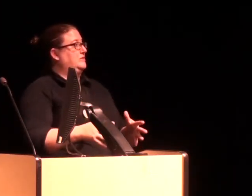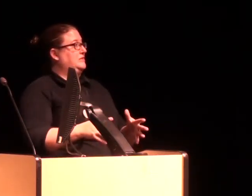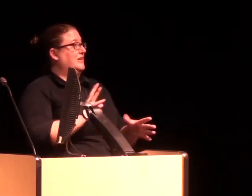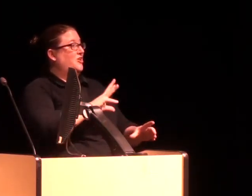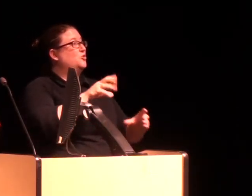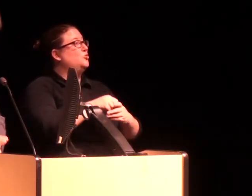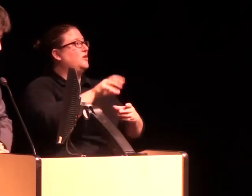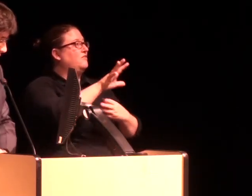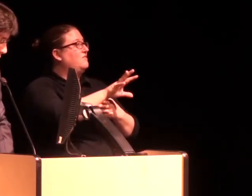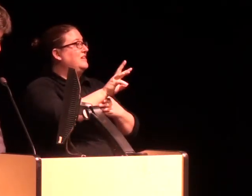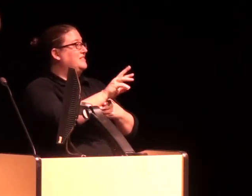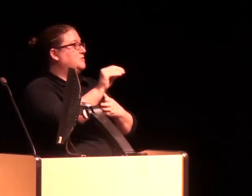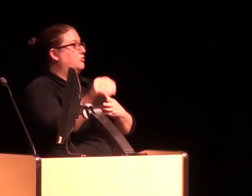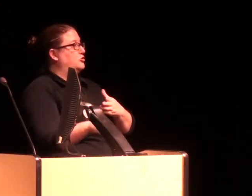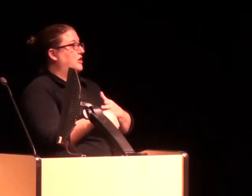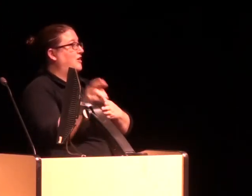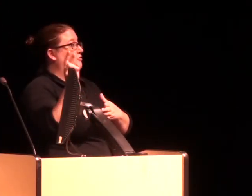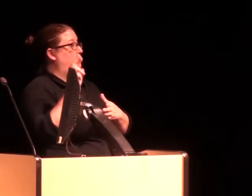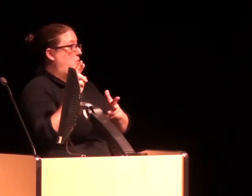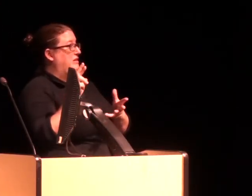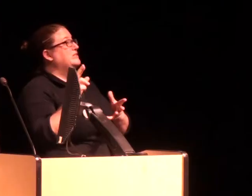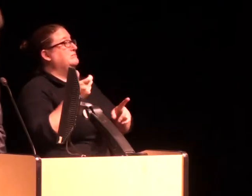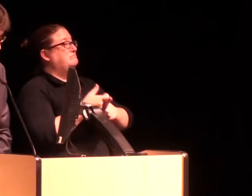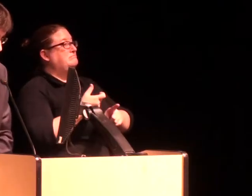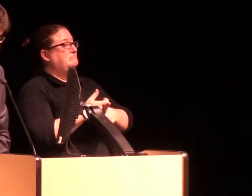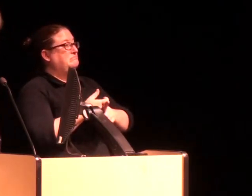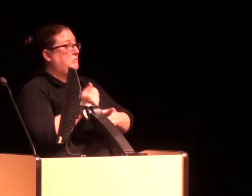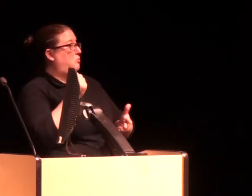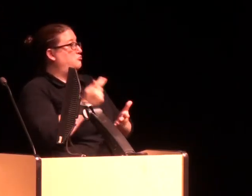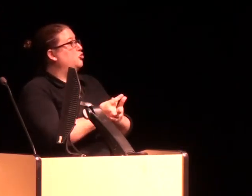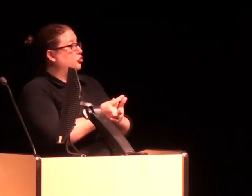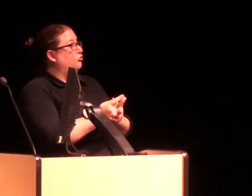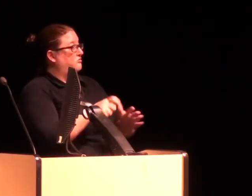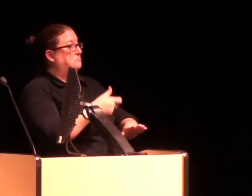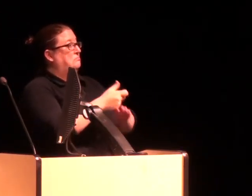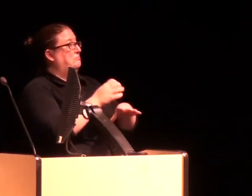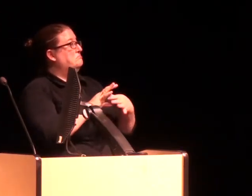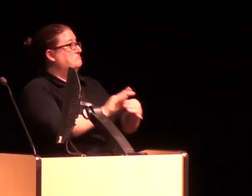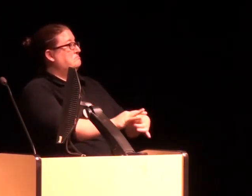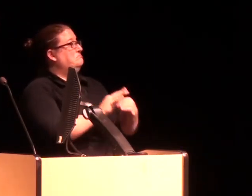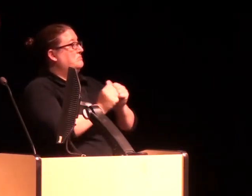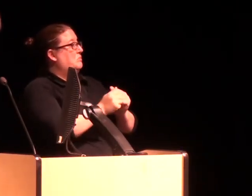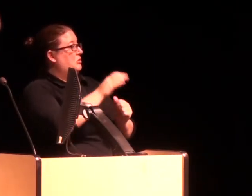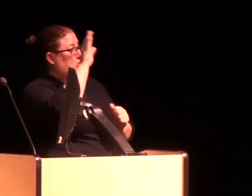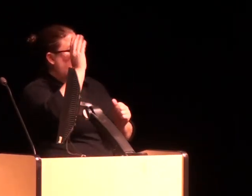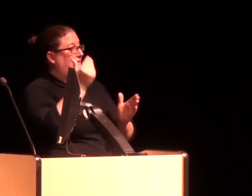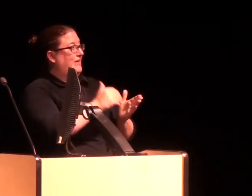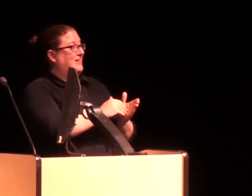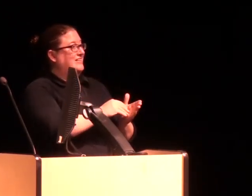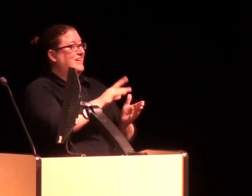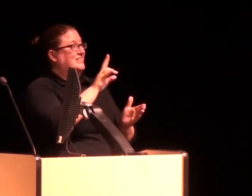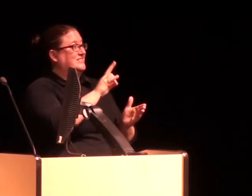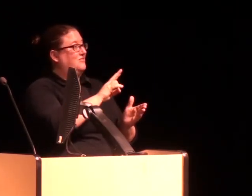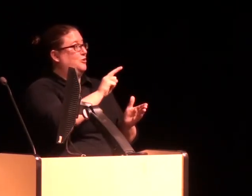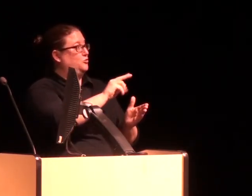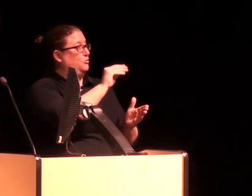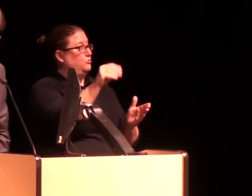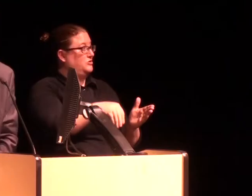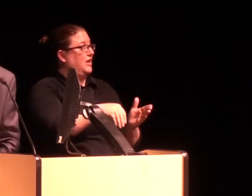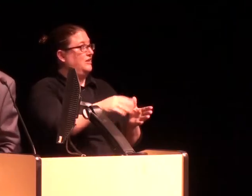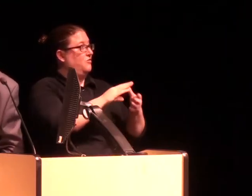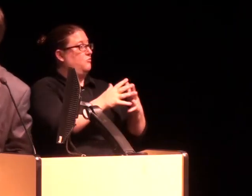including 56% of Republicans, approve of renewal ties, and 72% of Americans approve of ending the trade